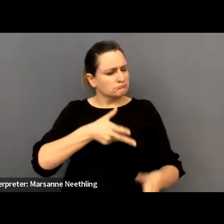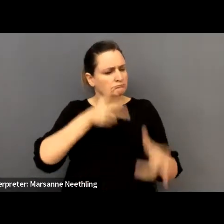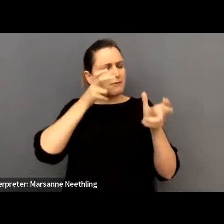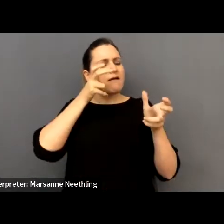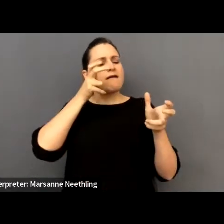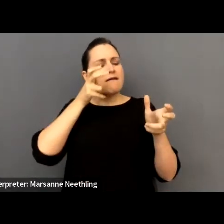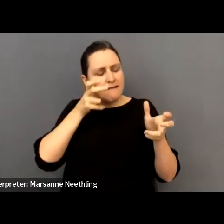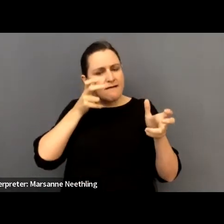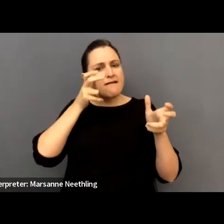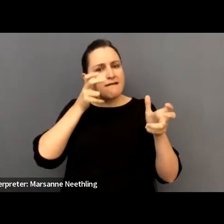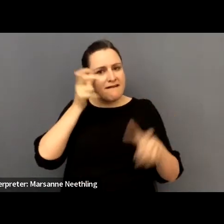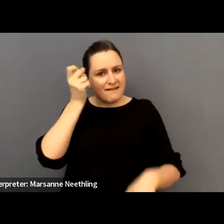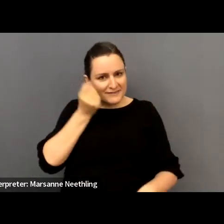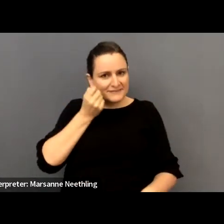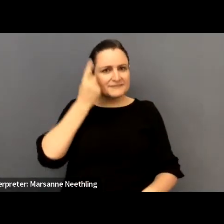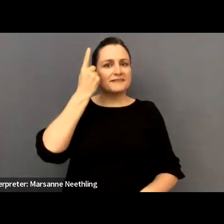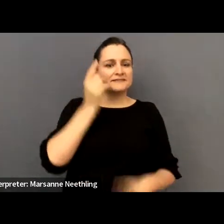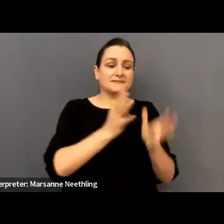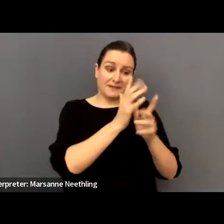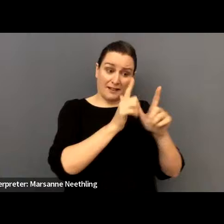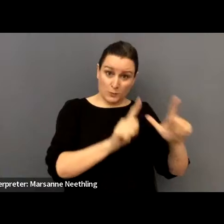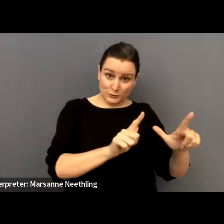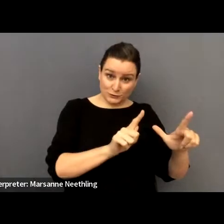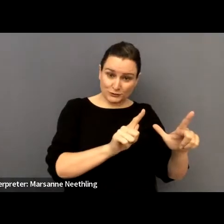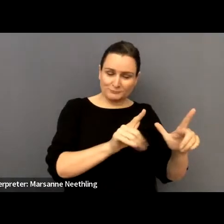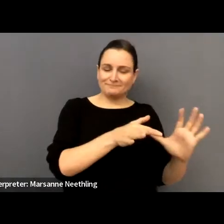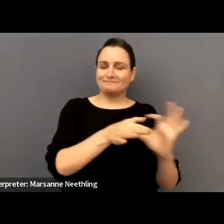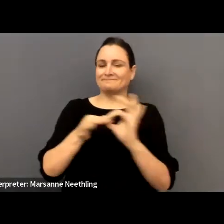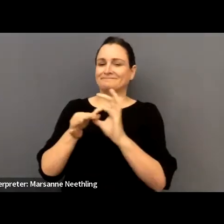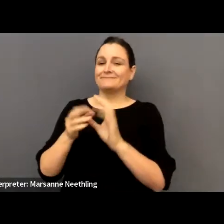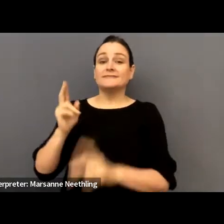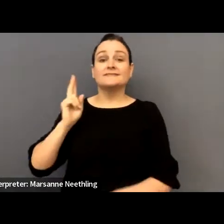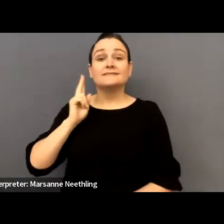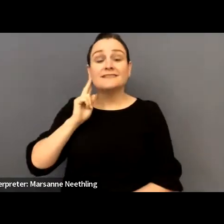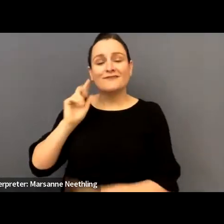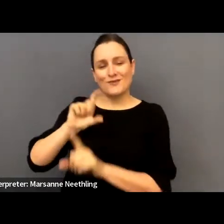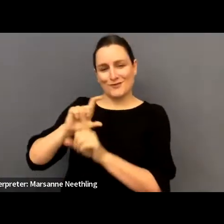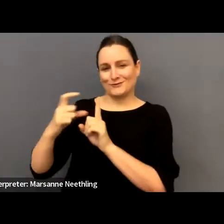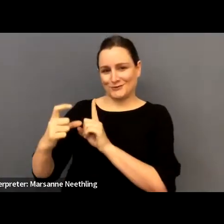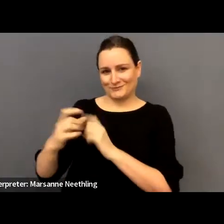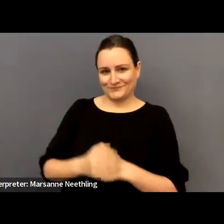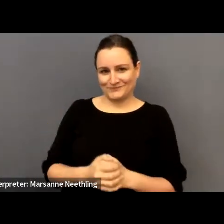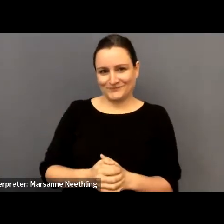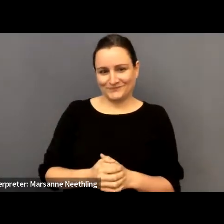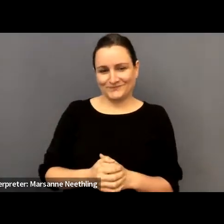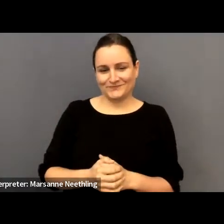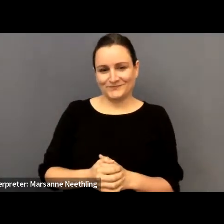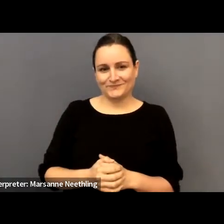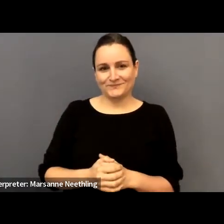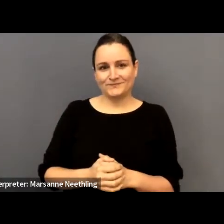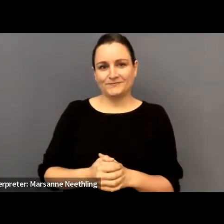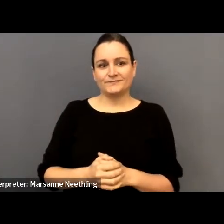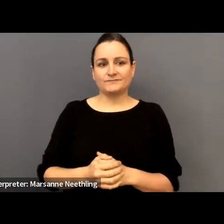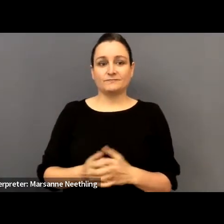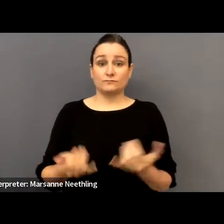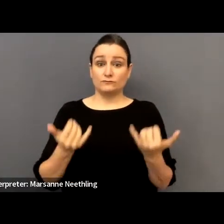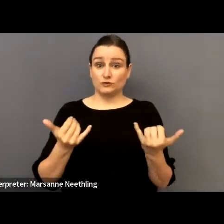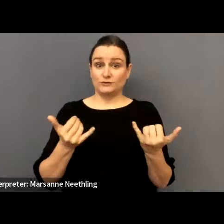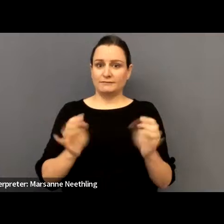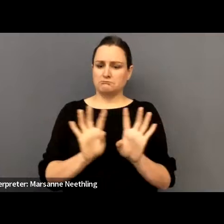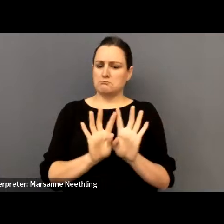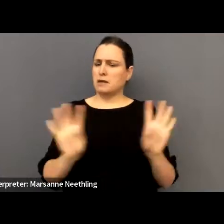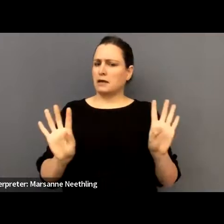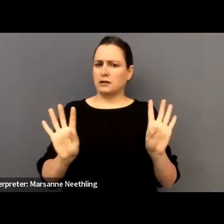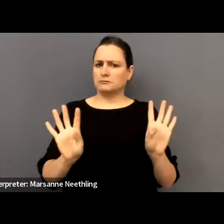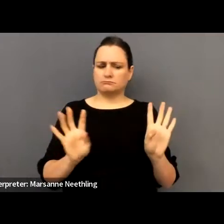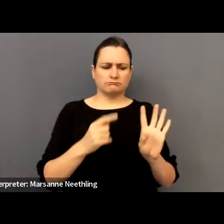it deaf culture. We have with us a panel made up of the following persons, and I